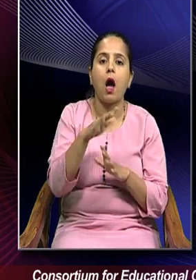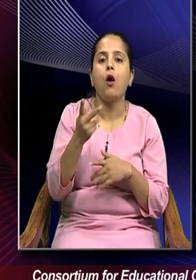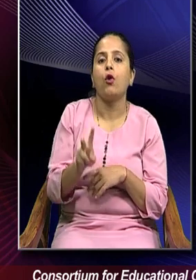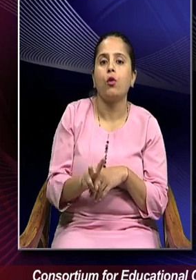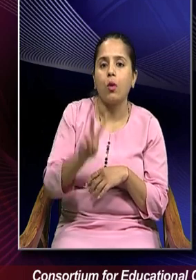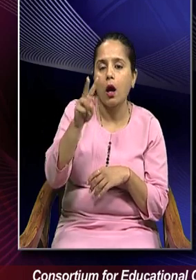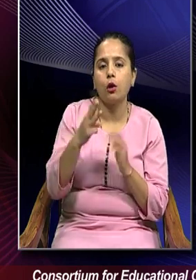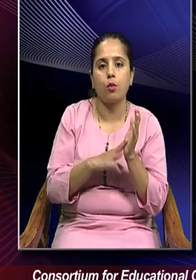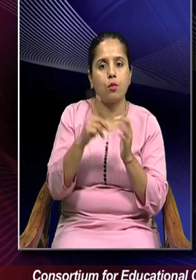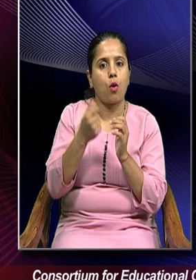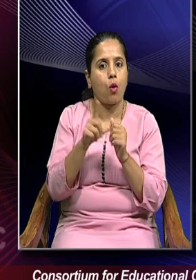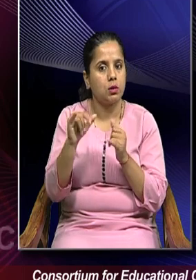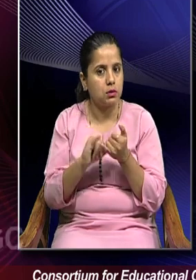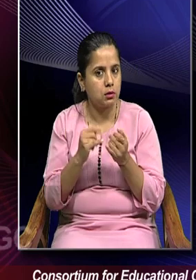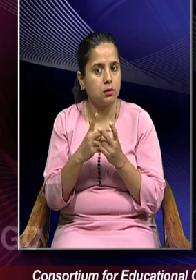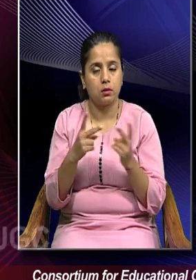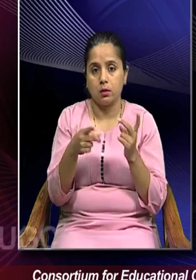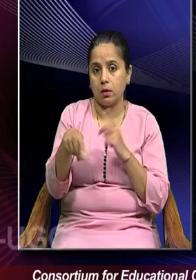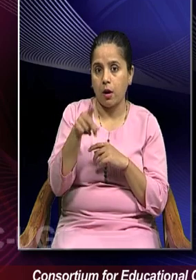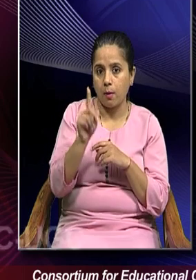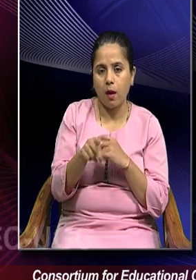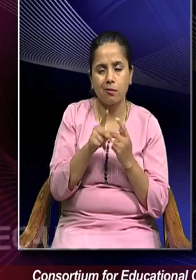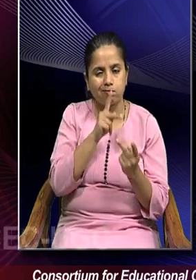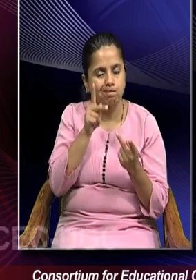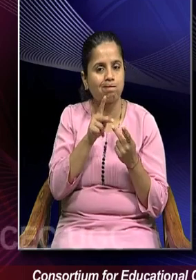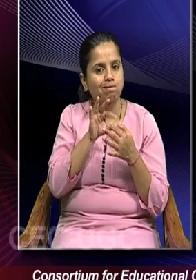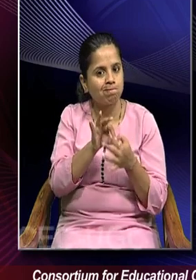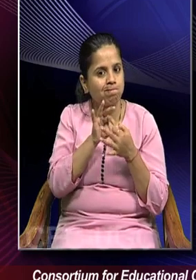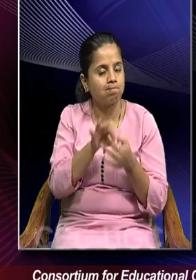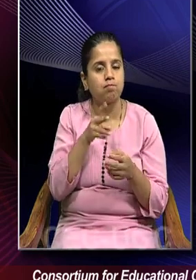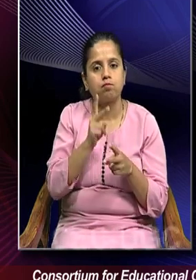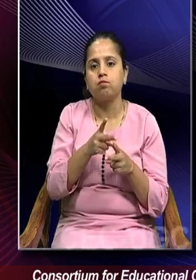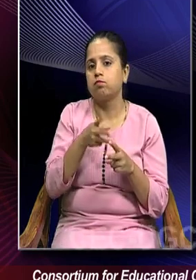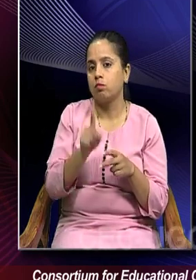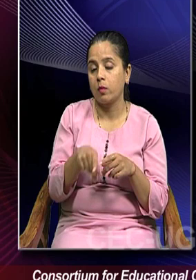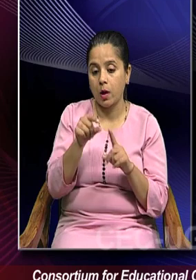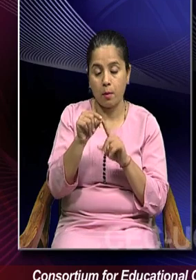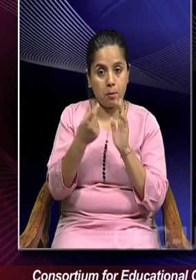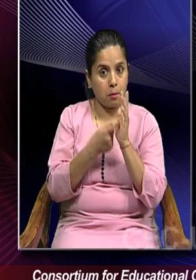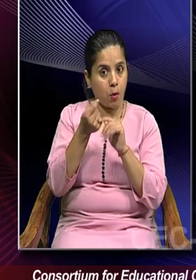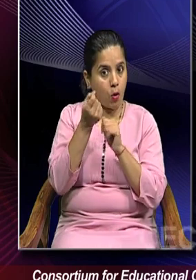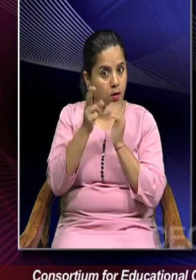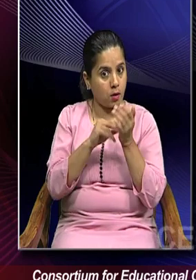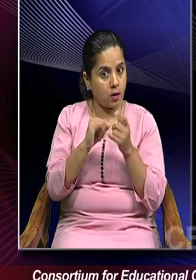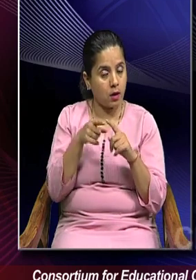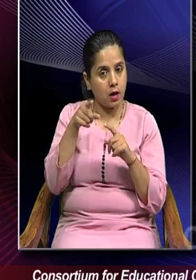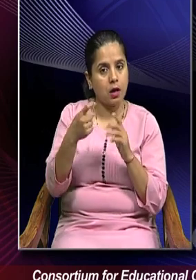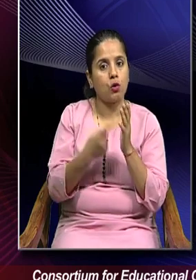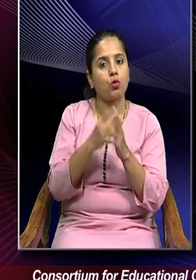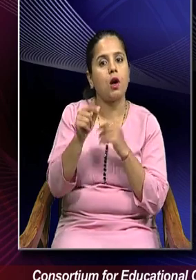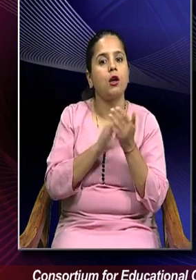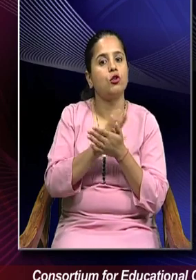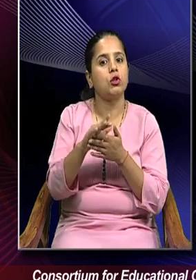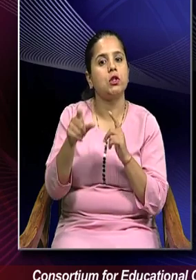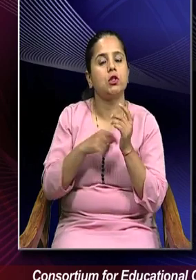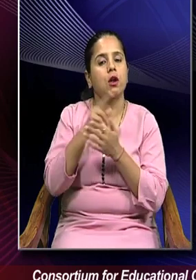and morals they have to be intact in that sense. And the protagonist role was played by Rajesh Khanna,